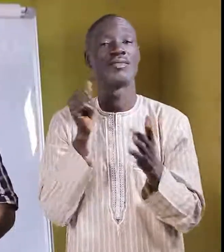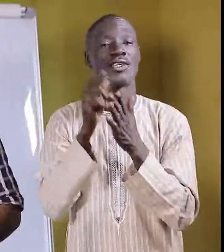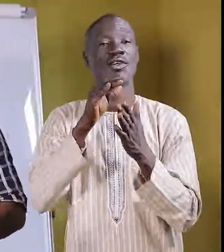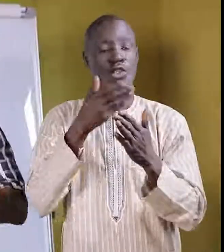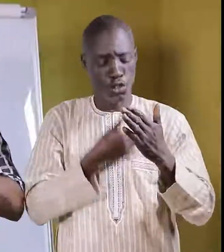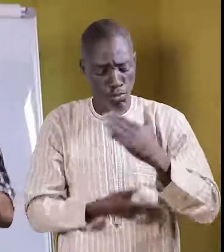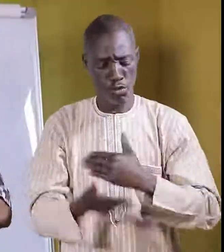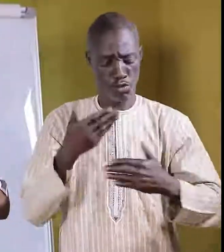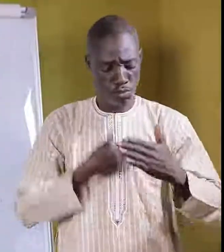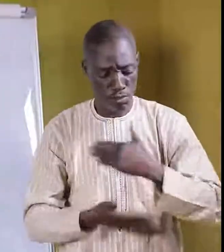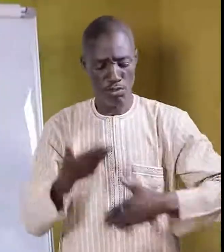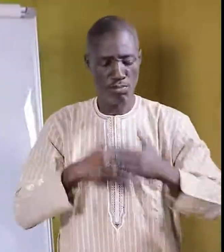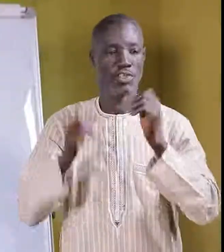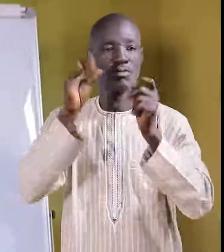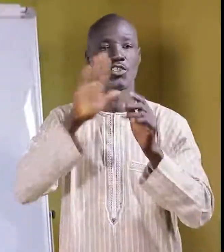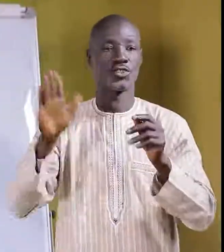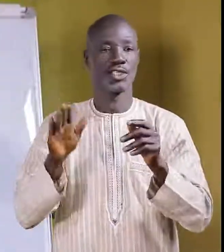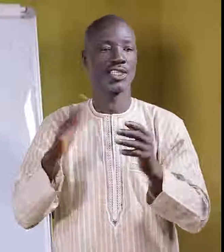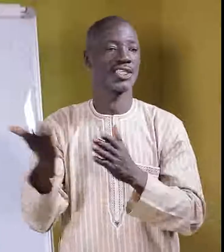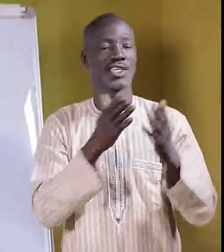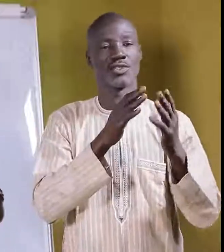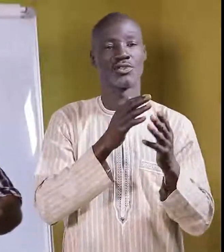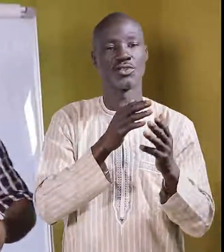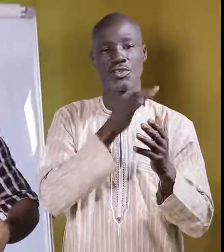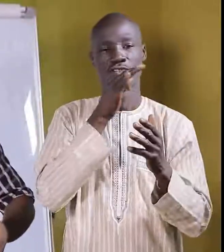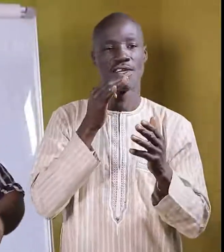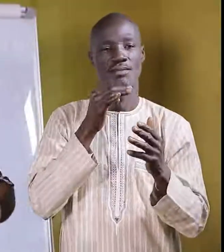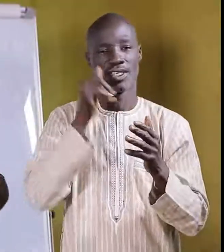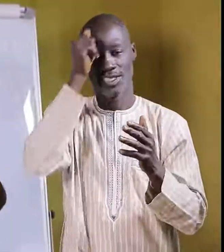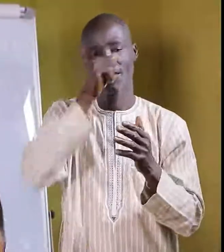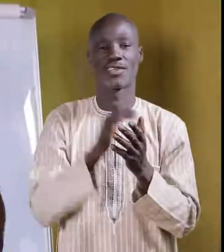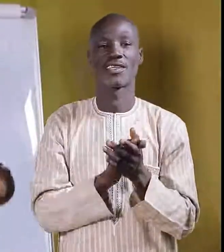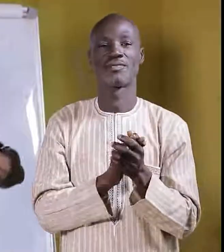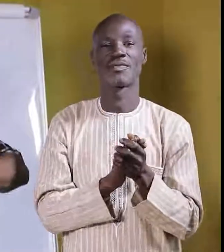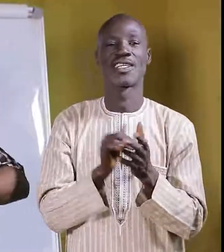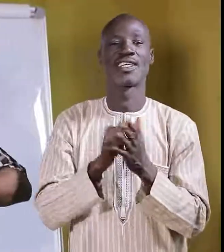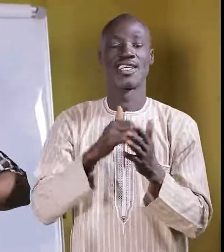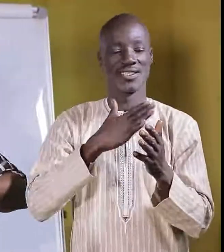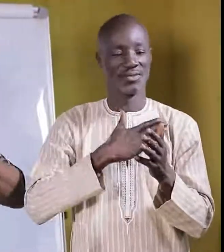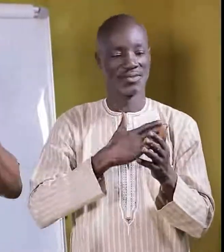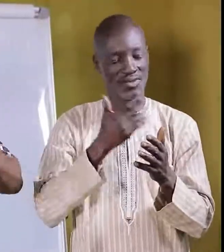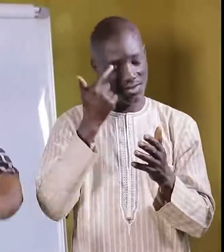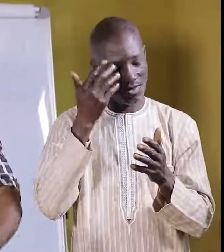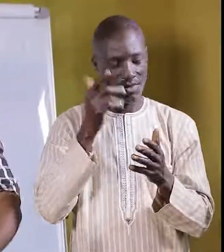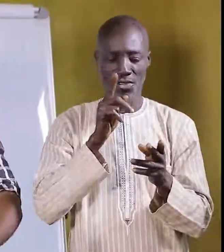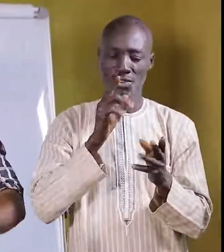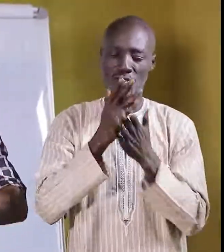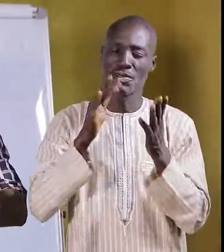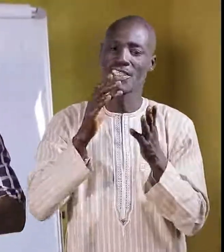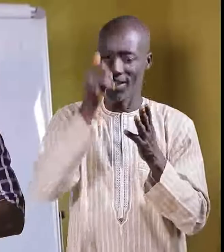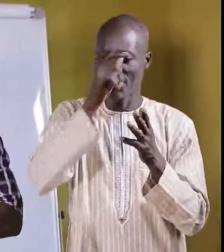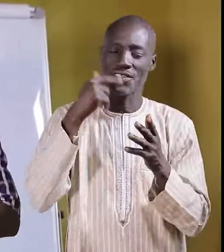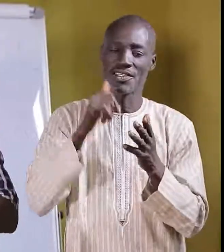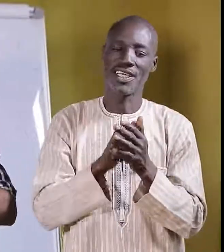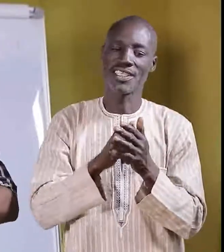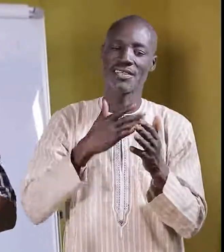to many children. Or we tell you that my father married many wives, so I have to marry many wives and have many children. As